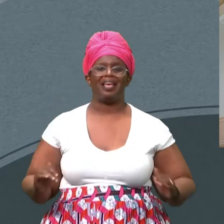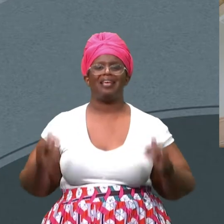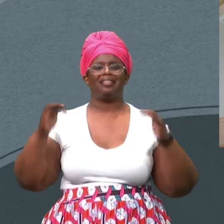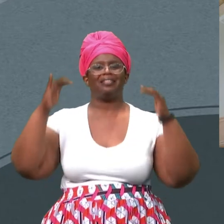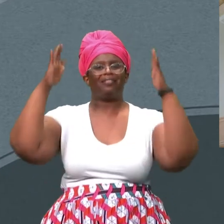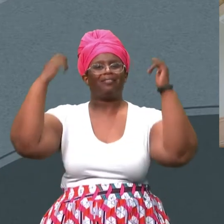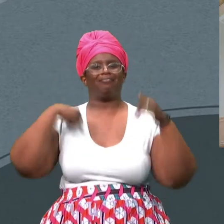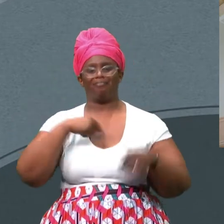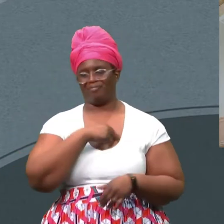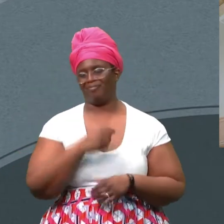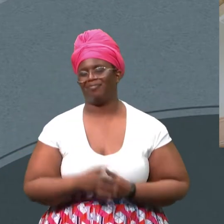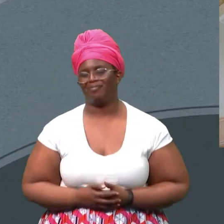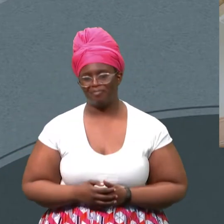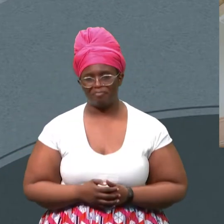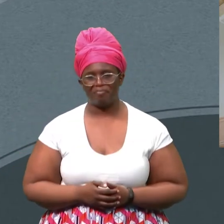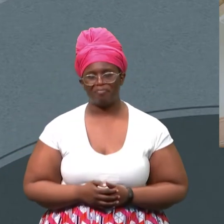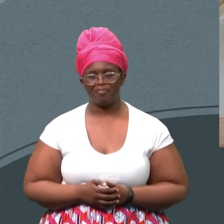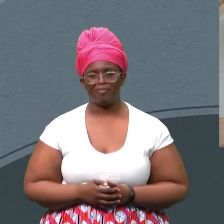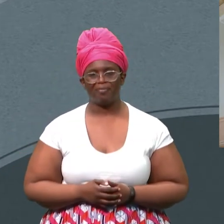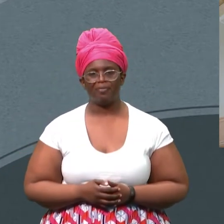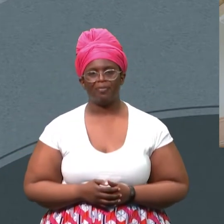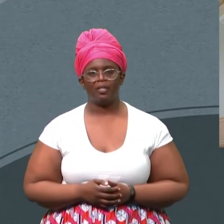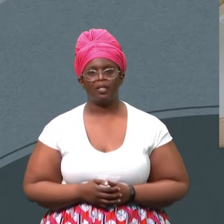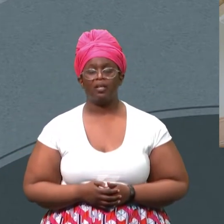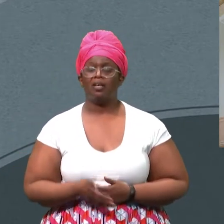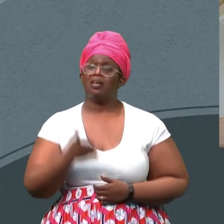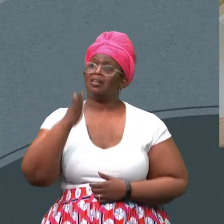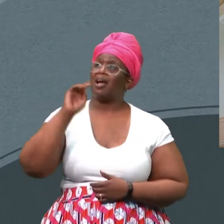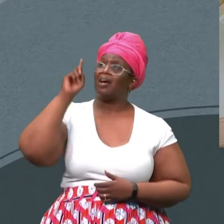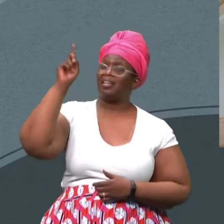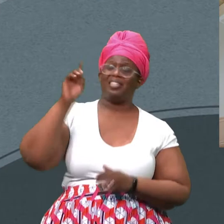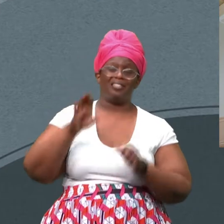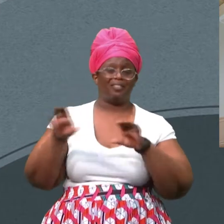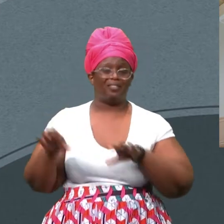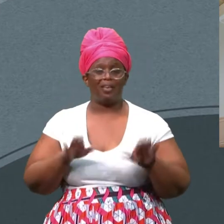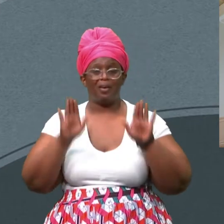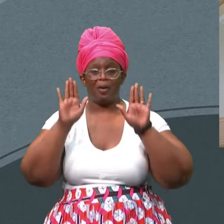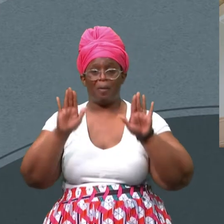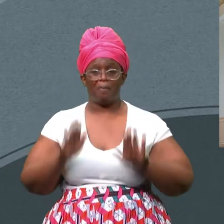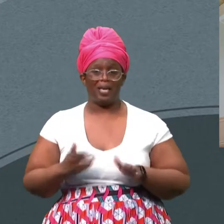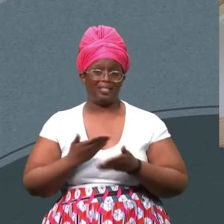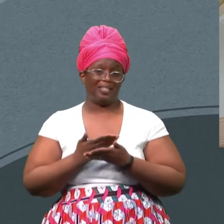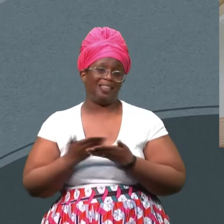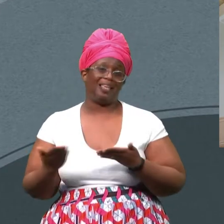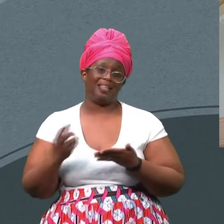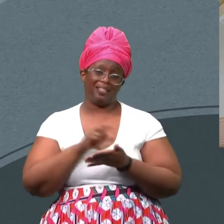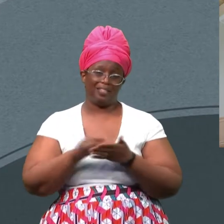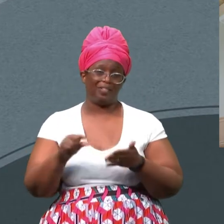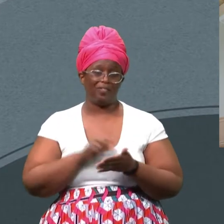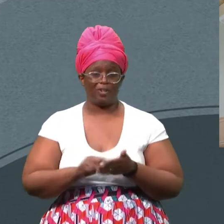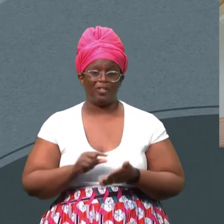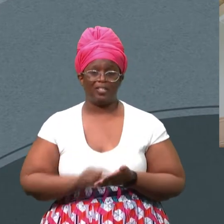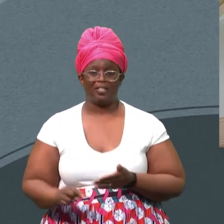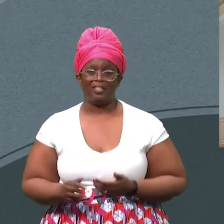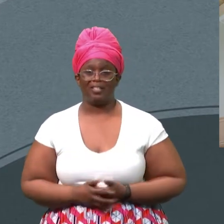Acceleration. Y'all, God has done an amazing thing in these verses. Yo, and when you begin looking